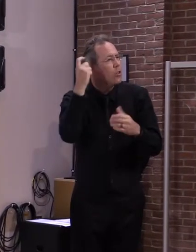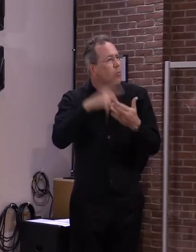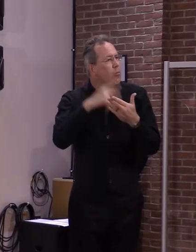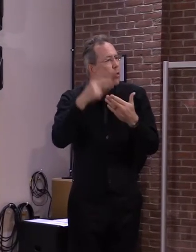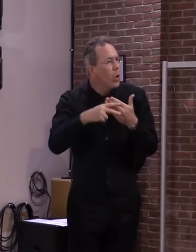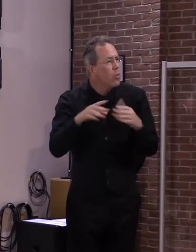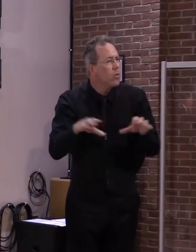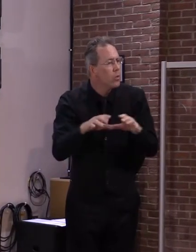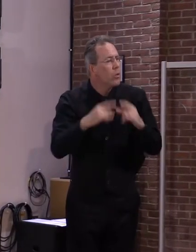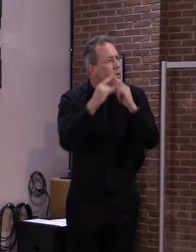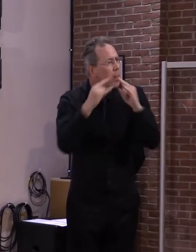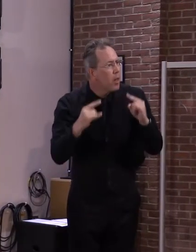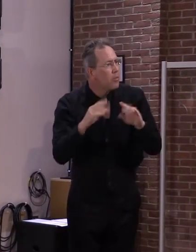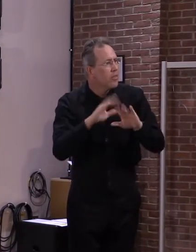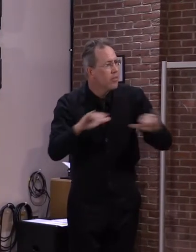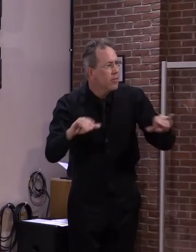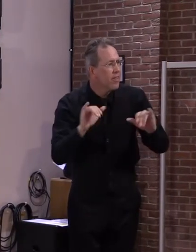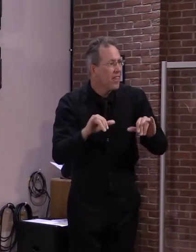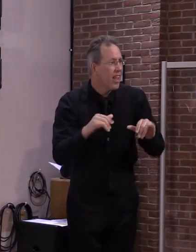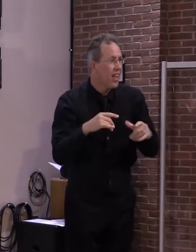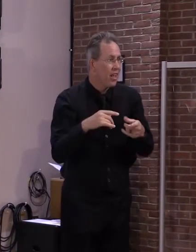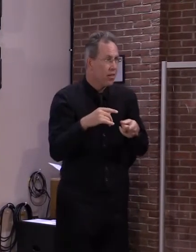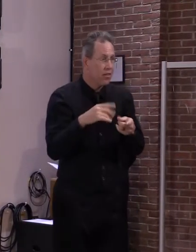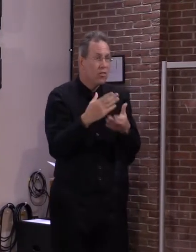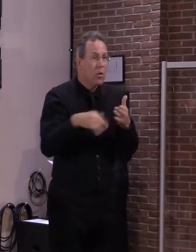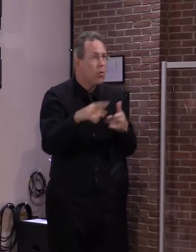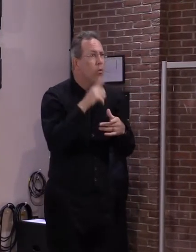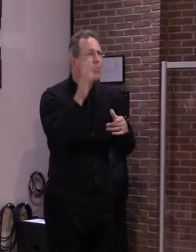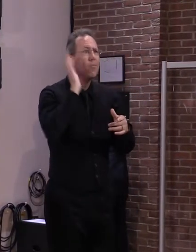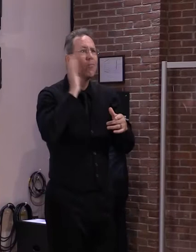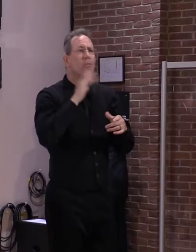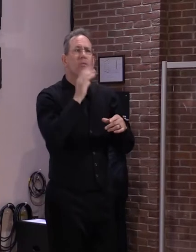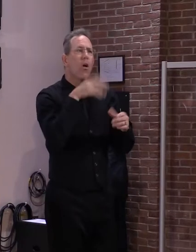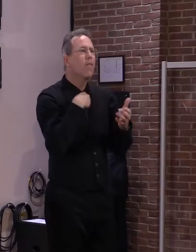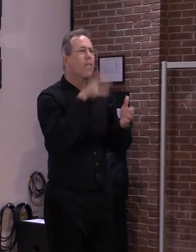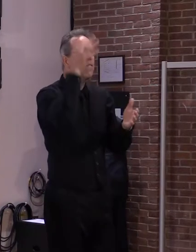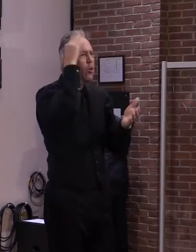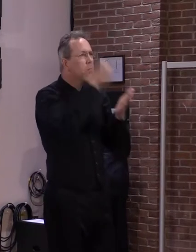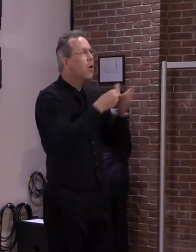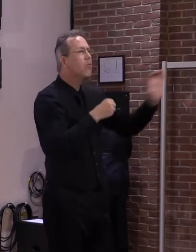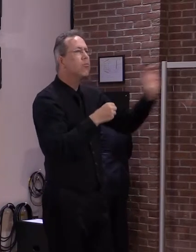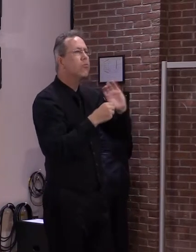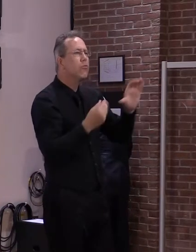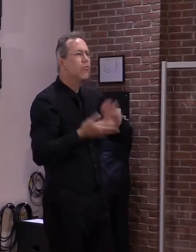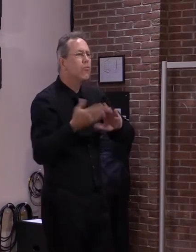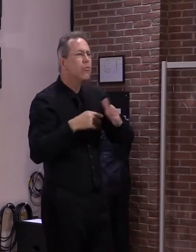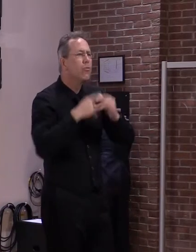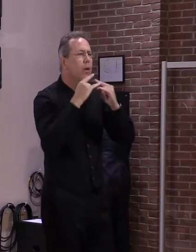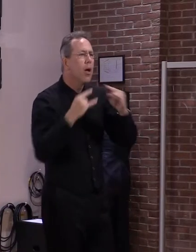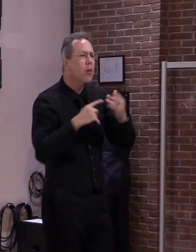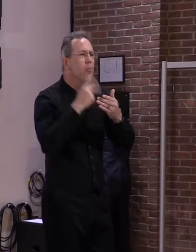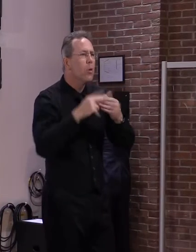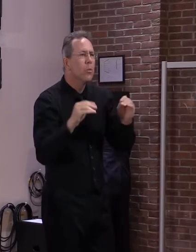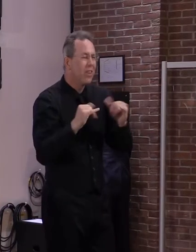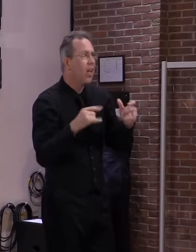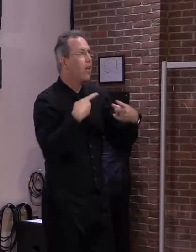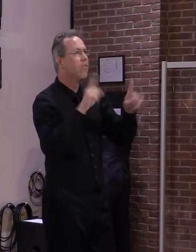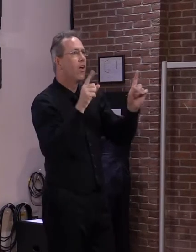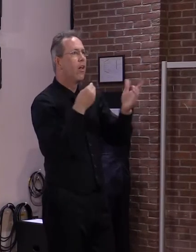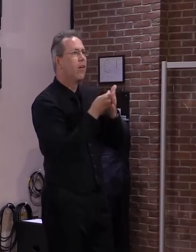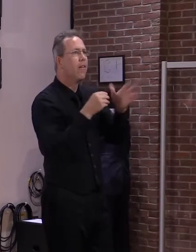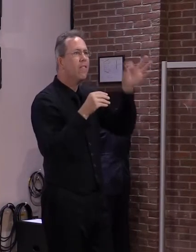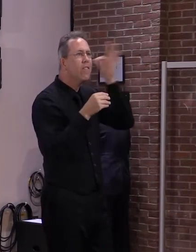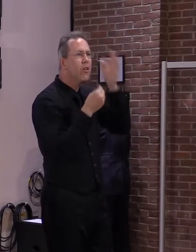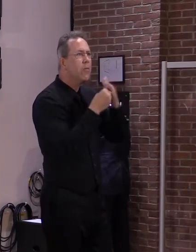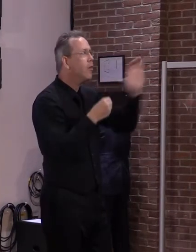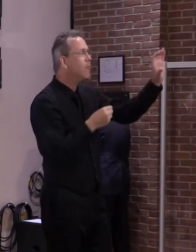like schools are, have had the opportunity to apply for funds to expand their programs. And the response